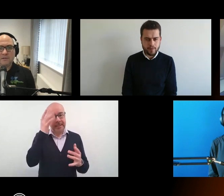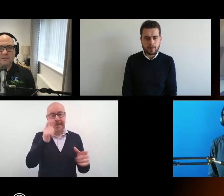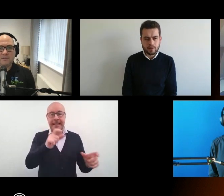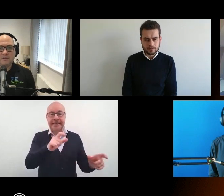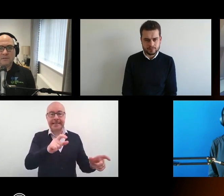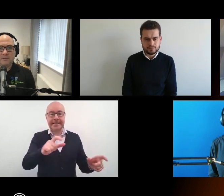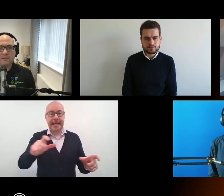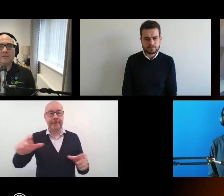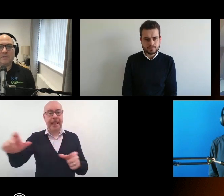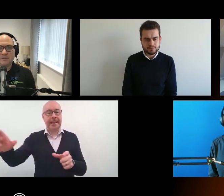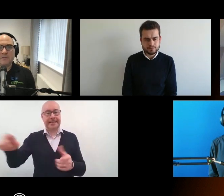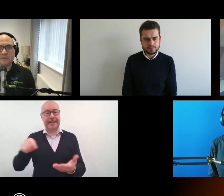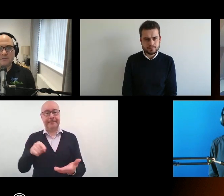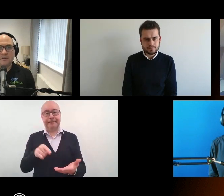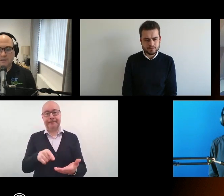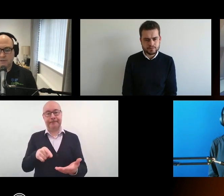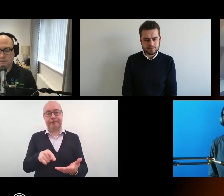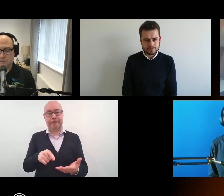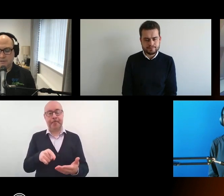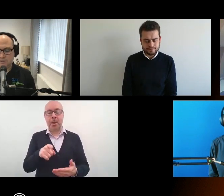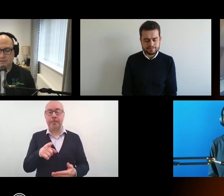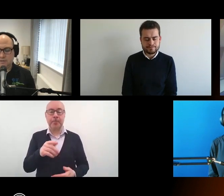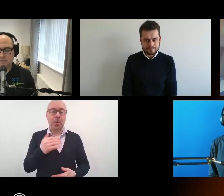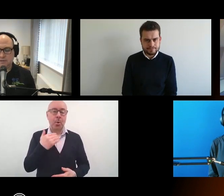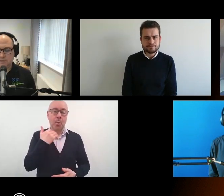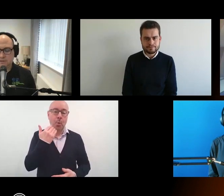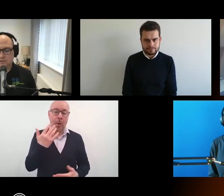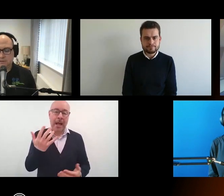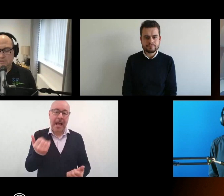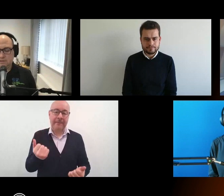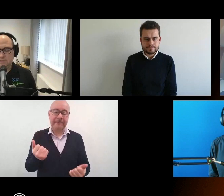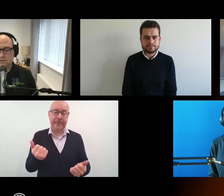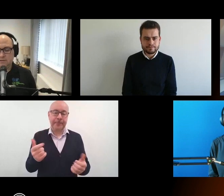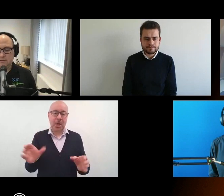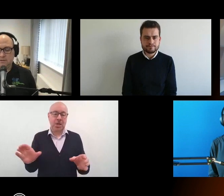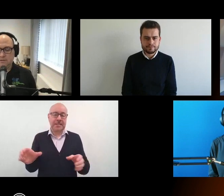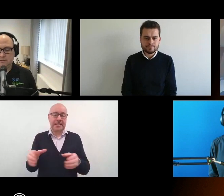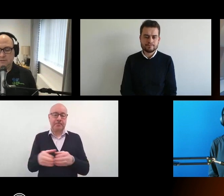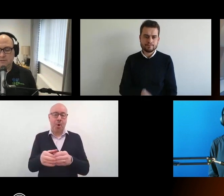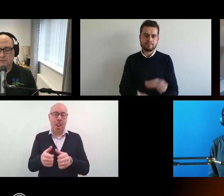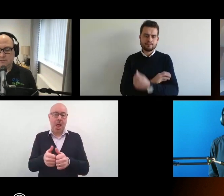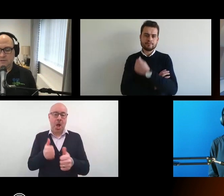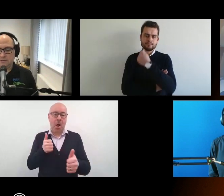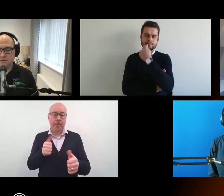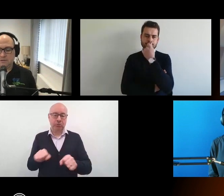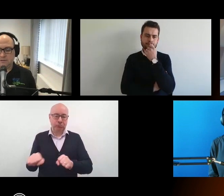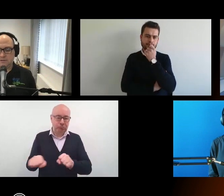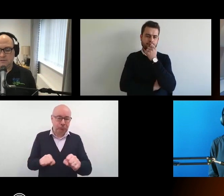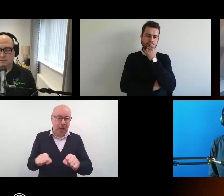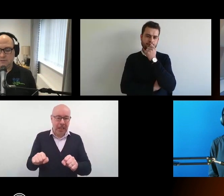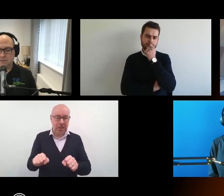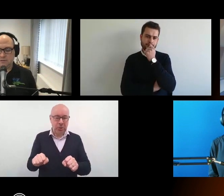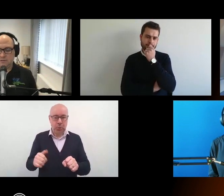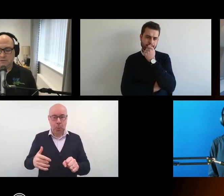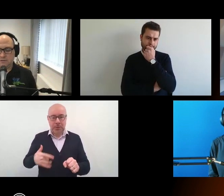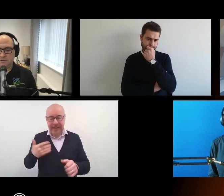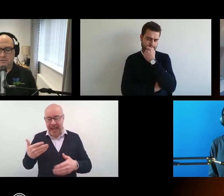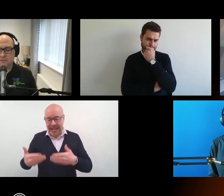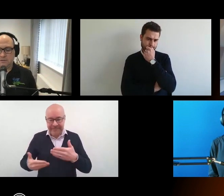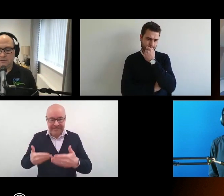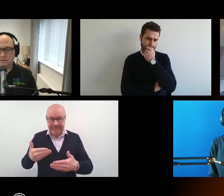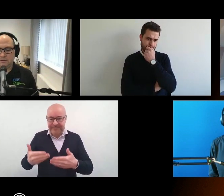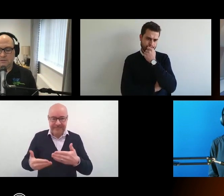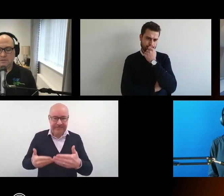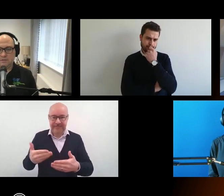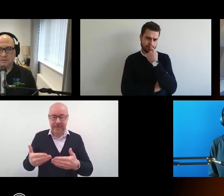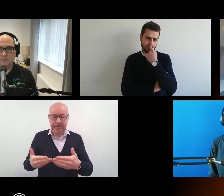it. There'll always be smaller companies that are struggling financially to survive. And that's when you have to think about,